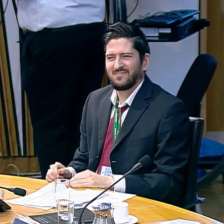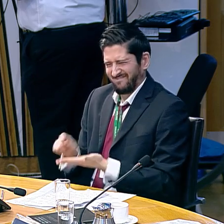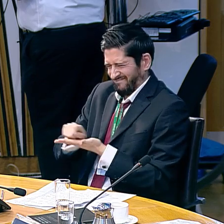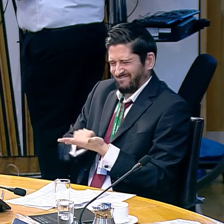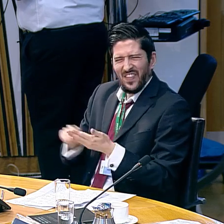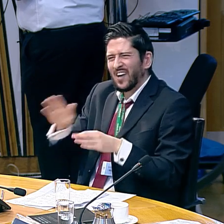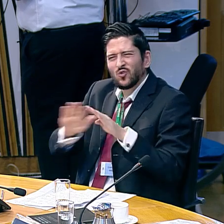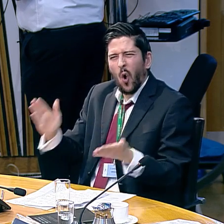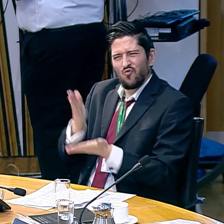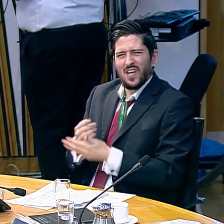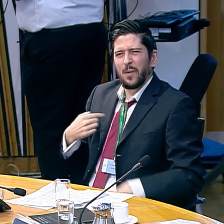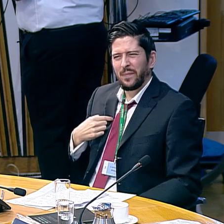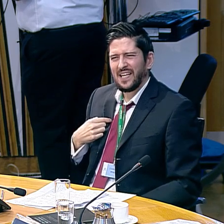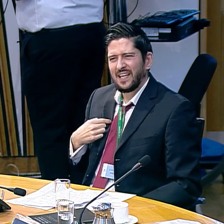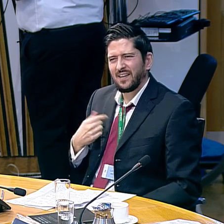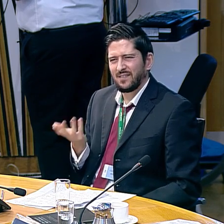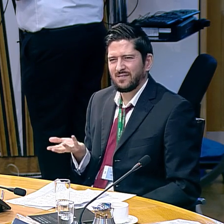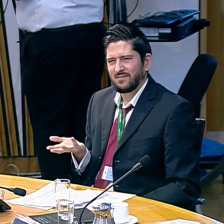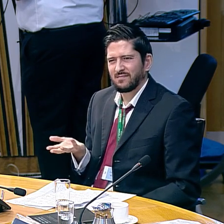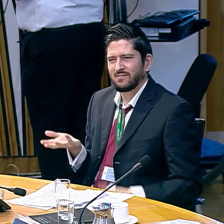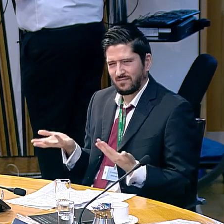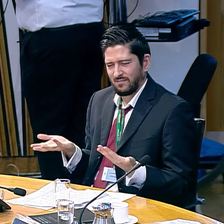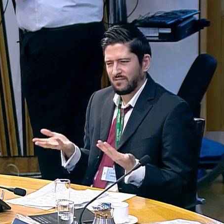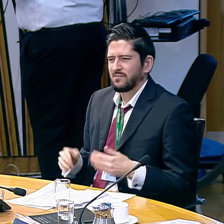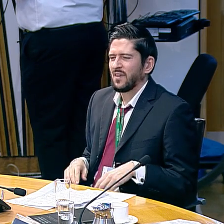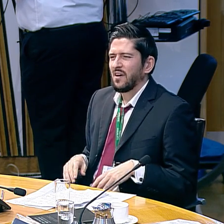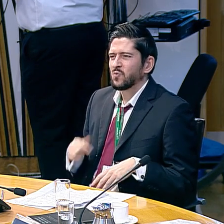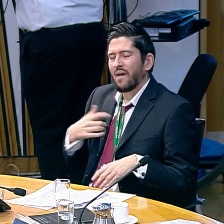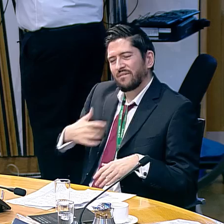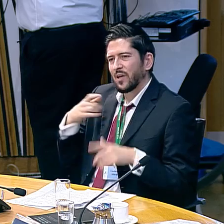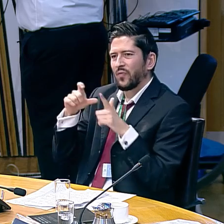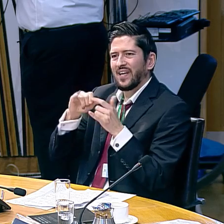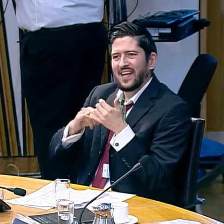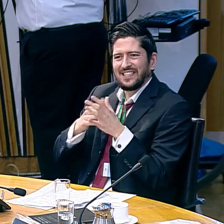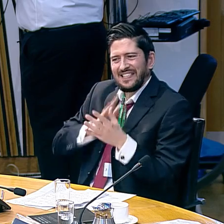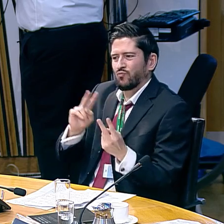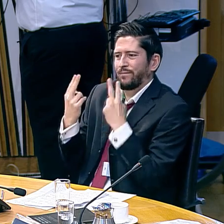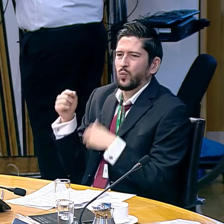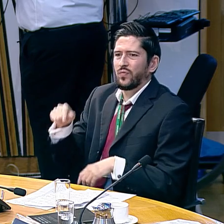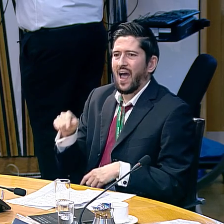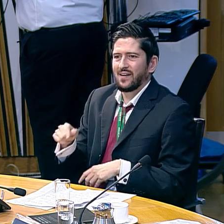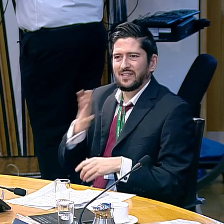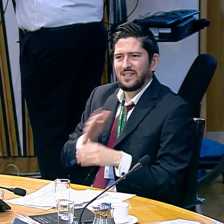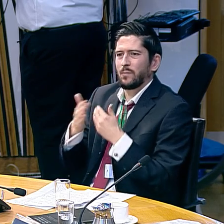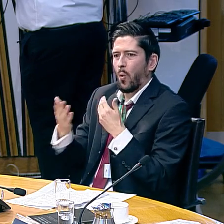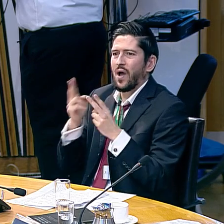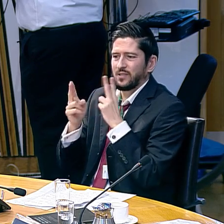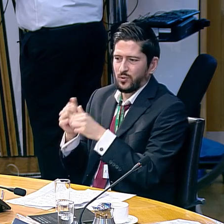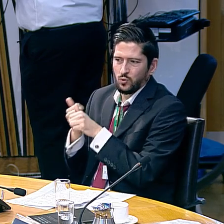We use sign language, so having no kind of support there wasn't helpful in my experience. So I think DSA does need to be